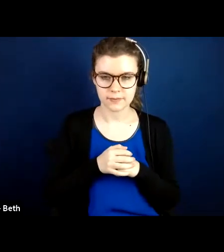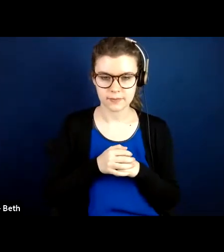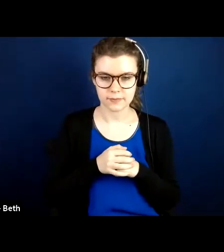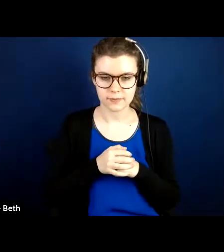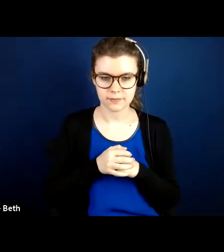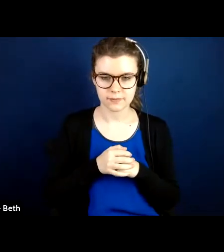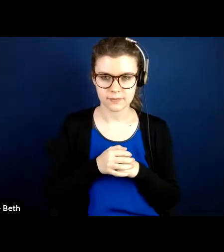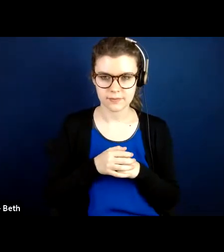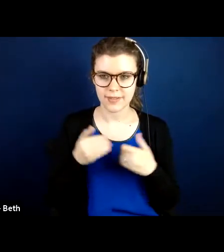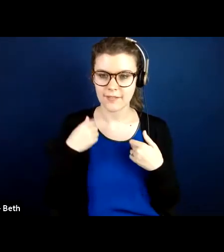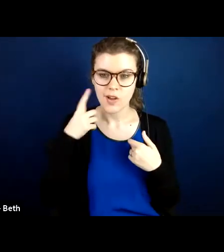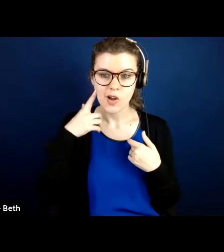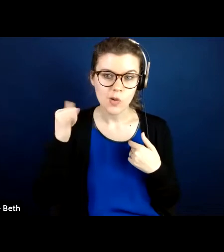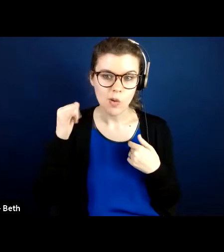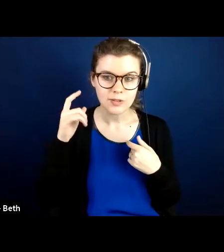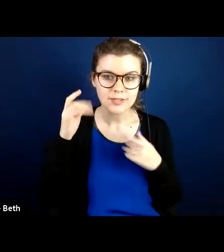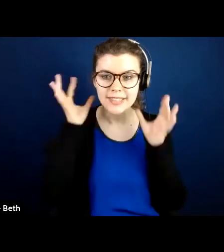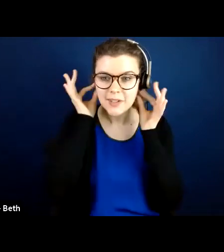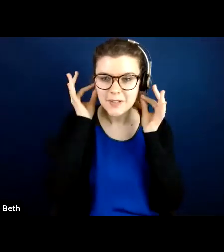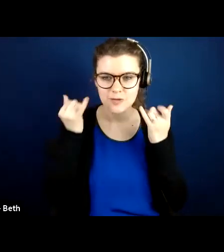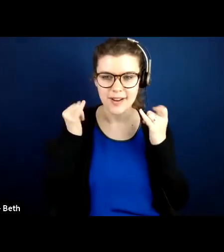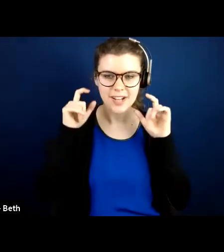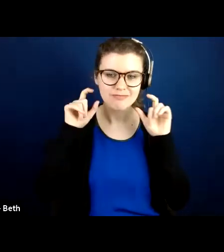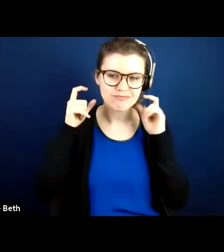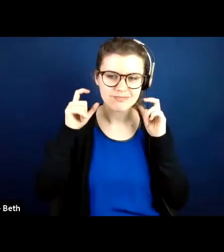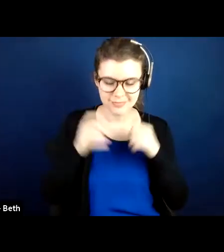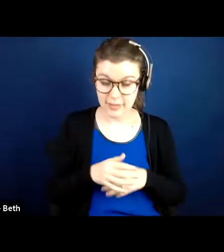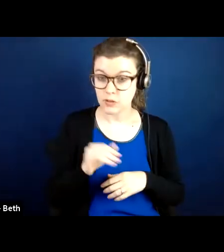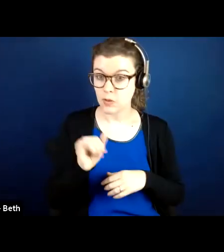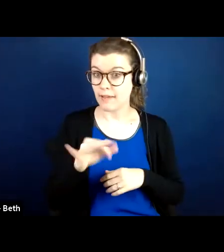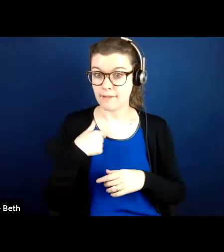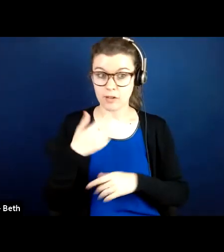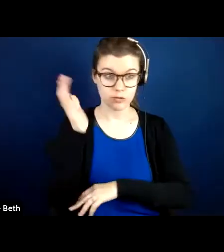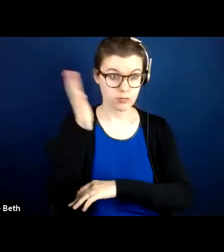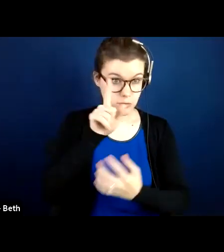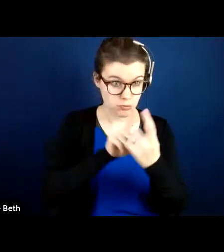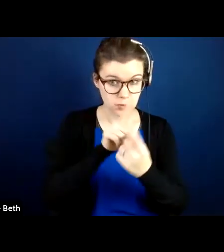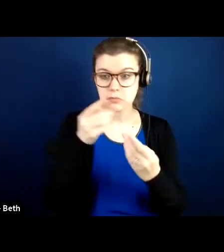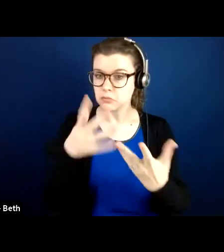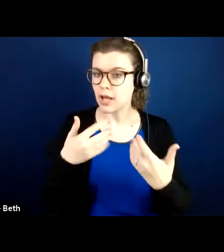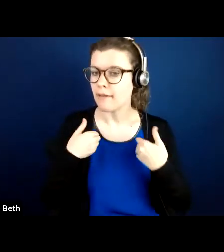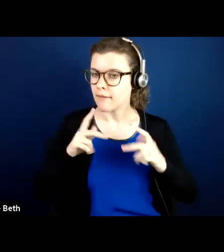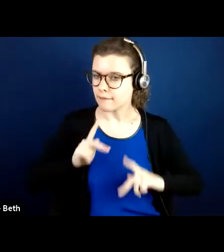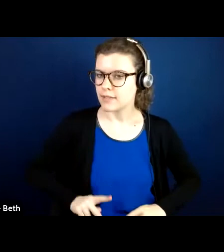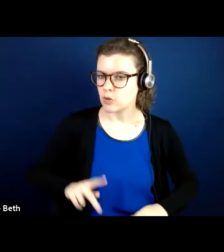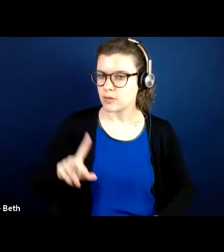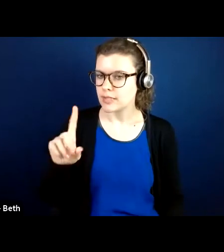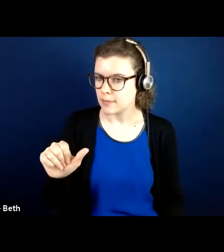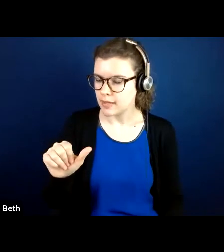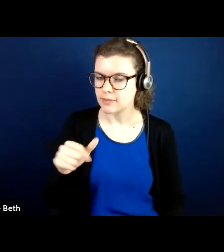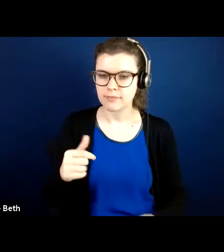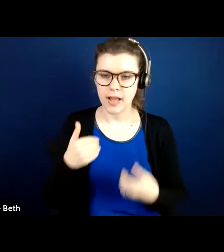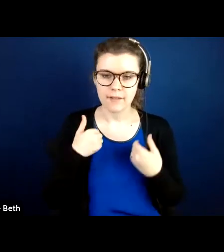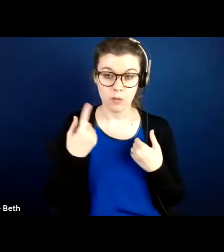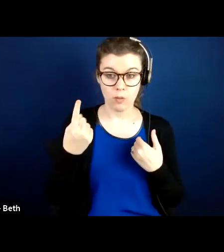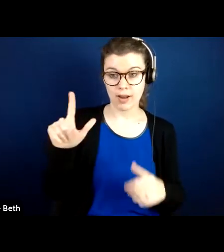have gold earrings on at the moment. And if I was presenting to you in person, I am a person with a physical disability. I do have one